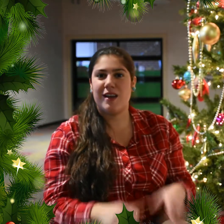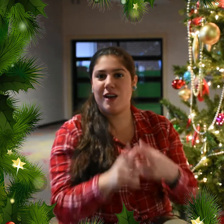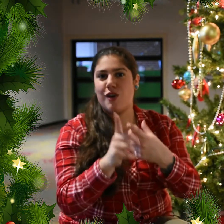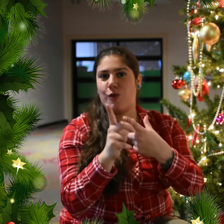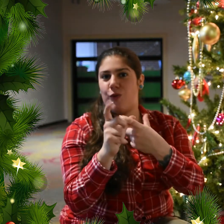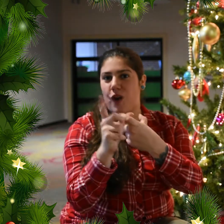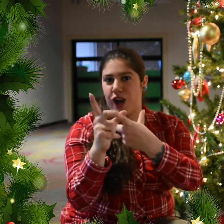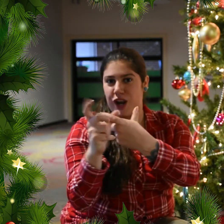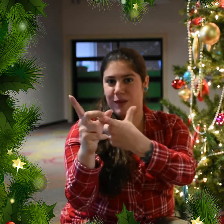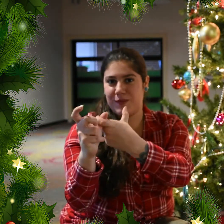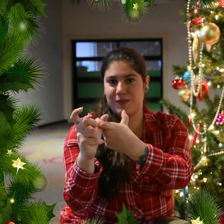Run.